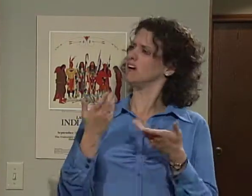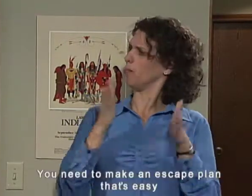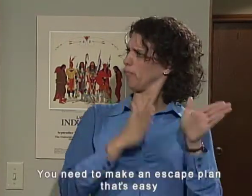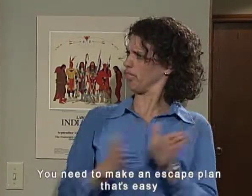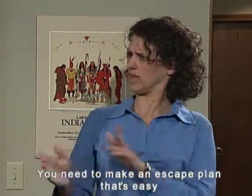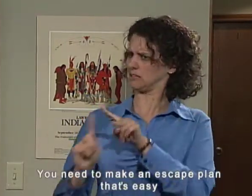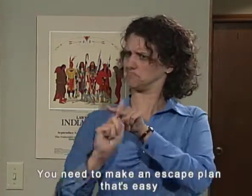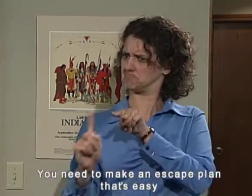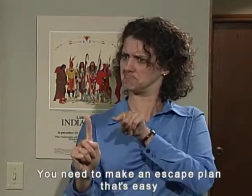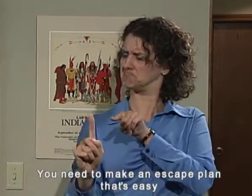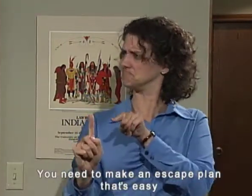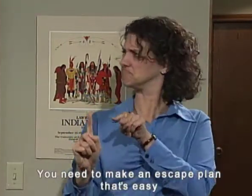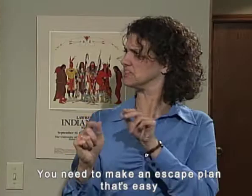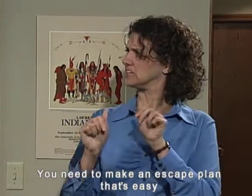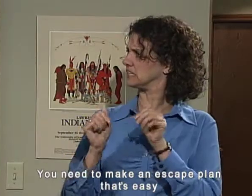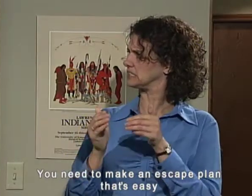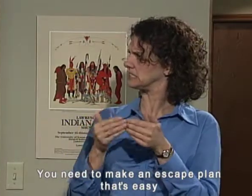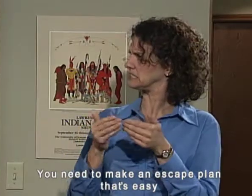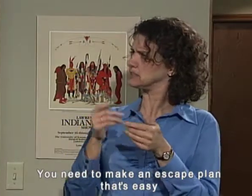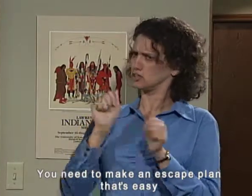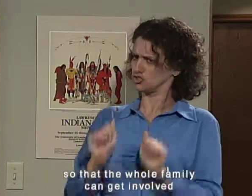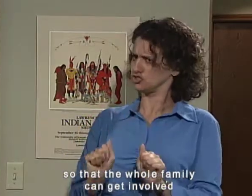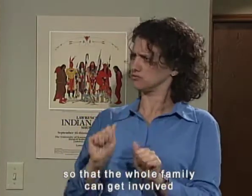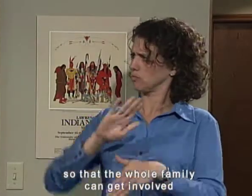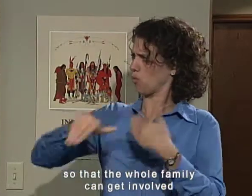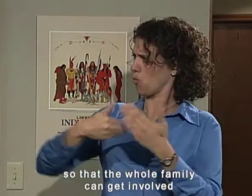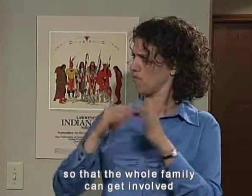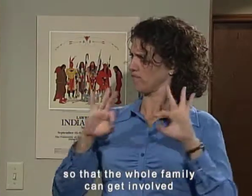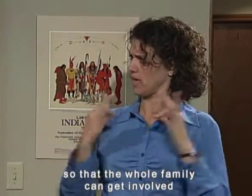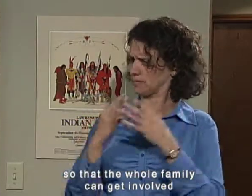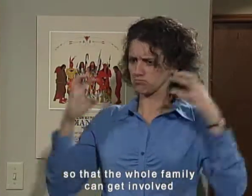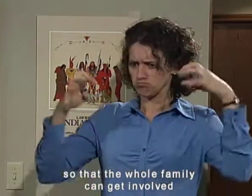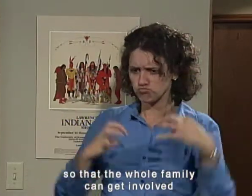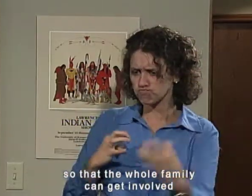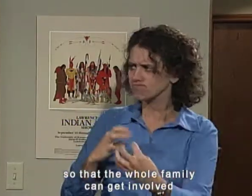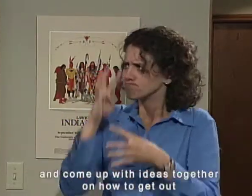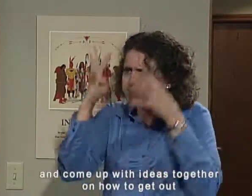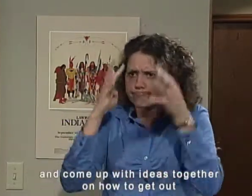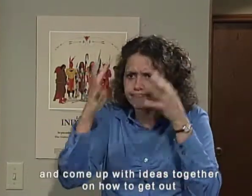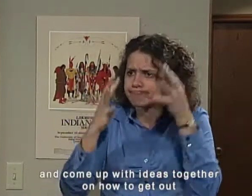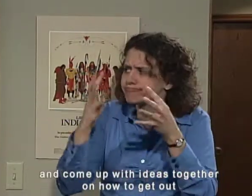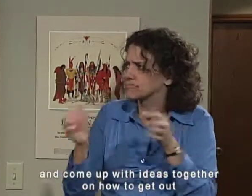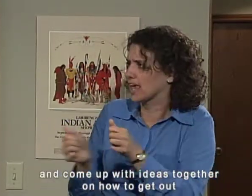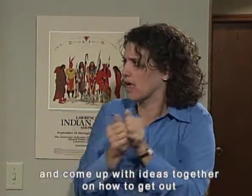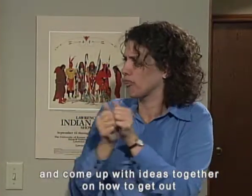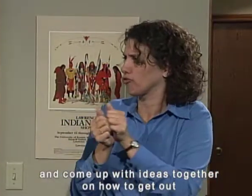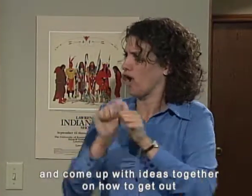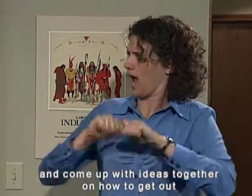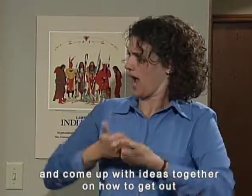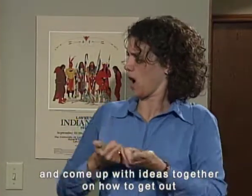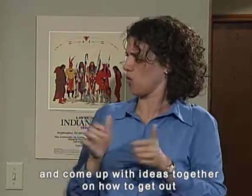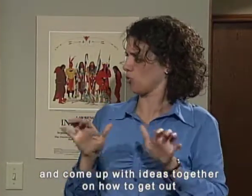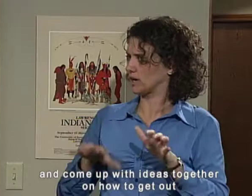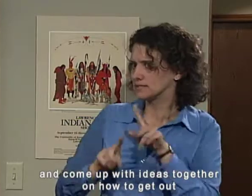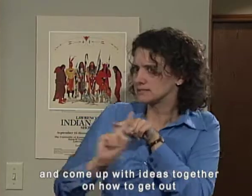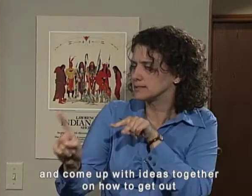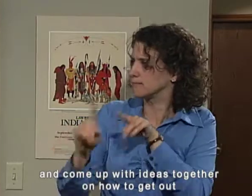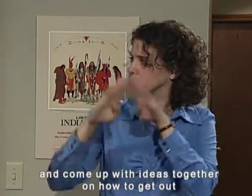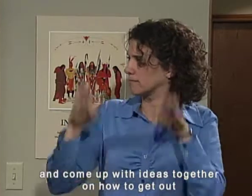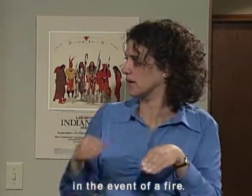You need to make an escape plan that's easy so that the whole family can get involved and come up with ideas together on how to get out